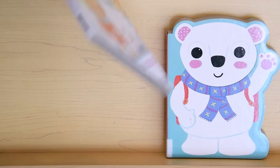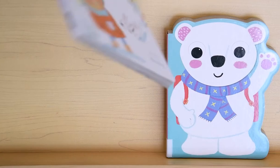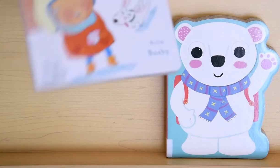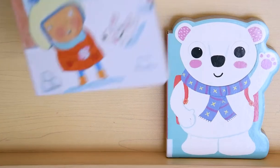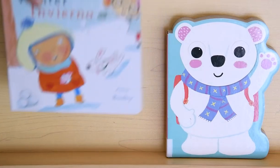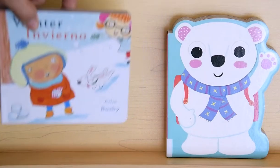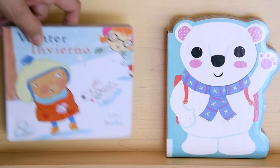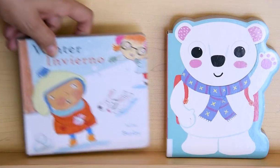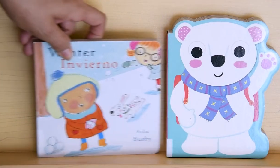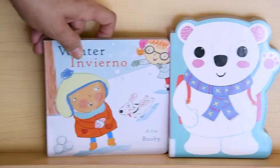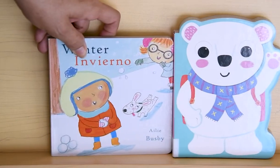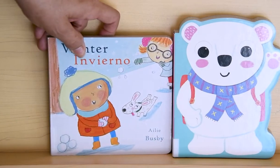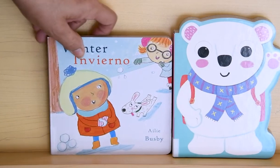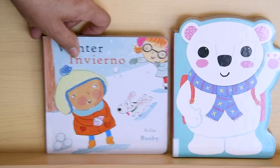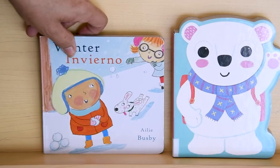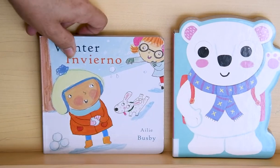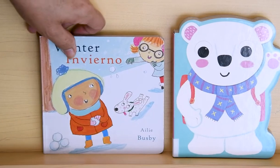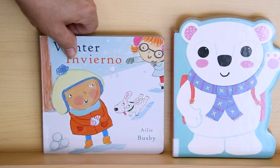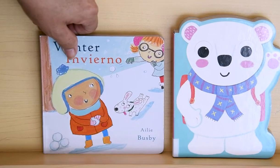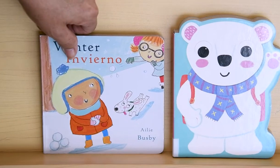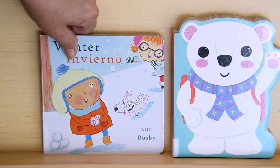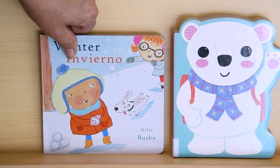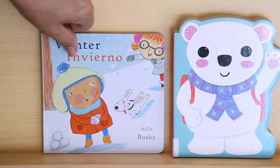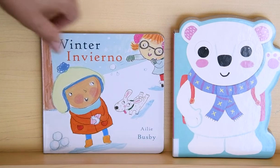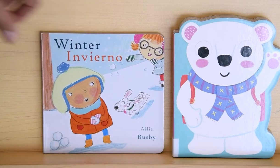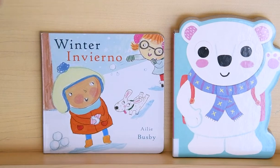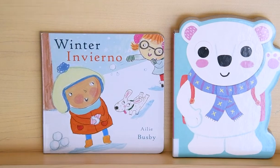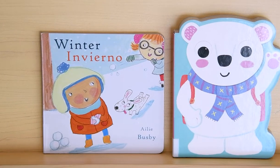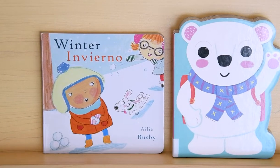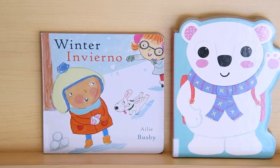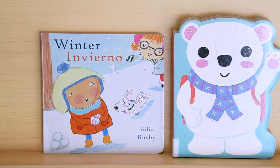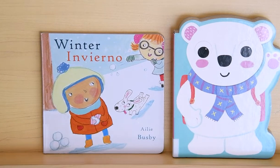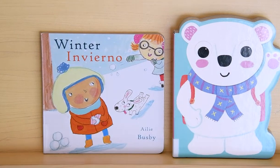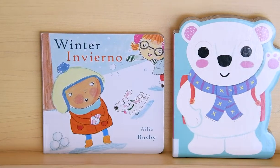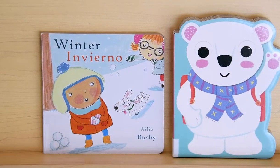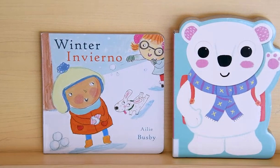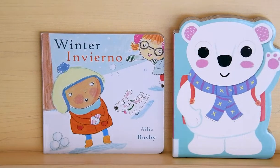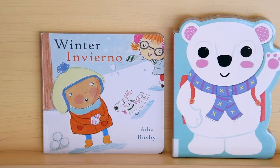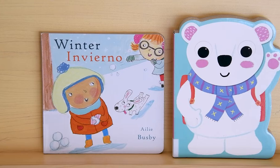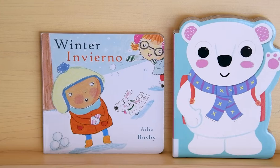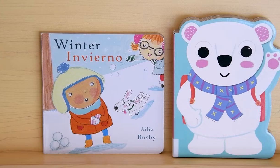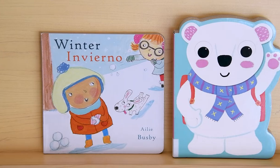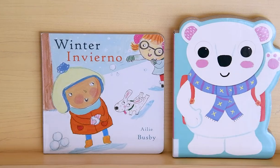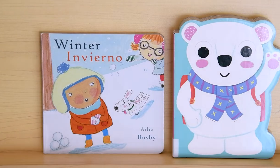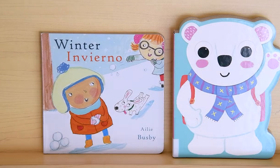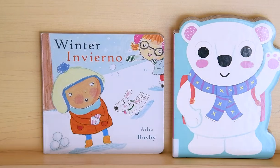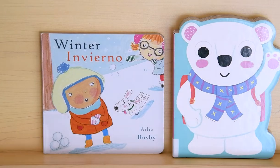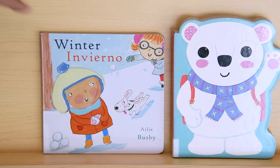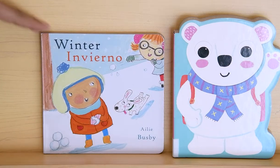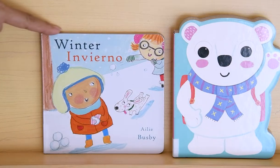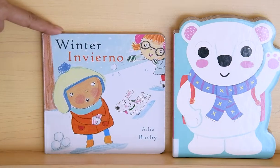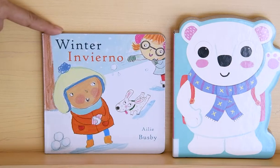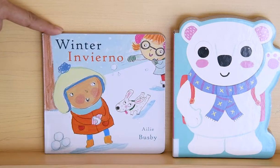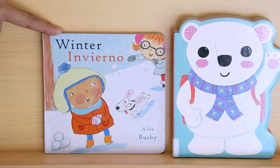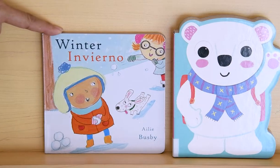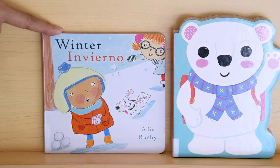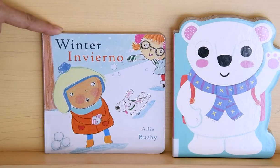bilingual in English and Spanish, and a few in Vietnamese and English. So here we go, Winter,